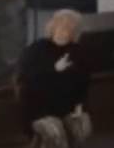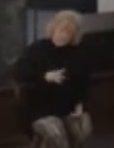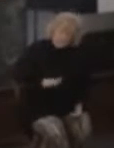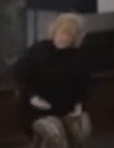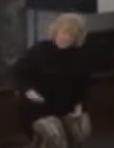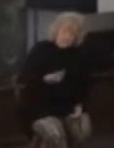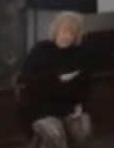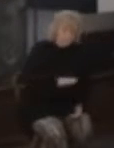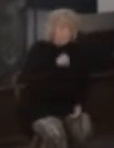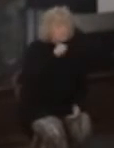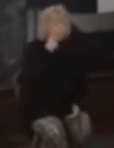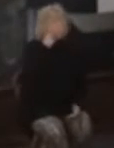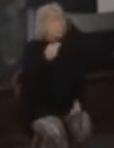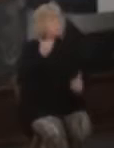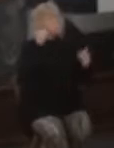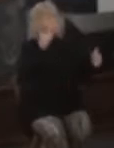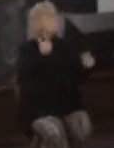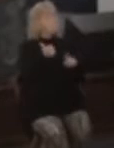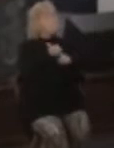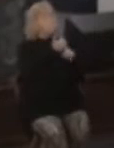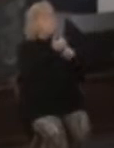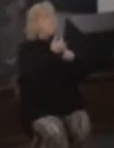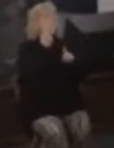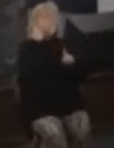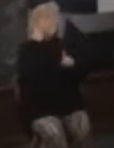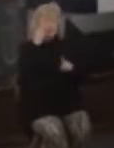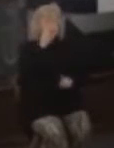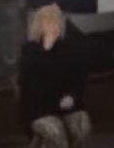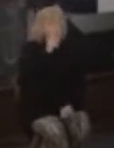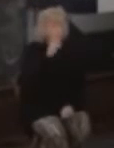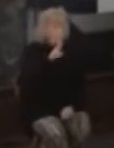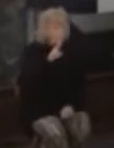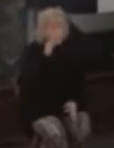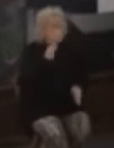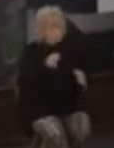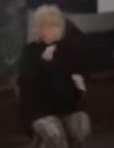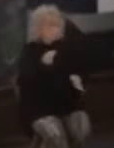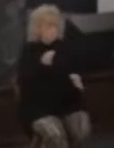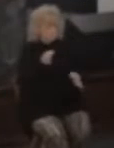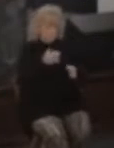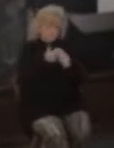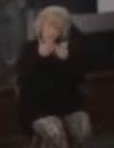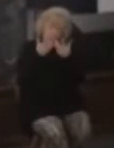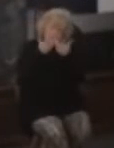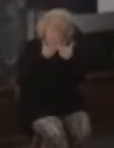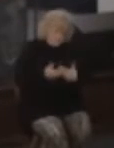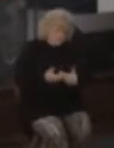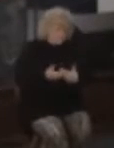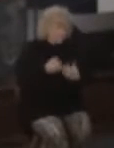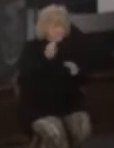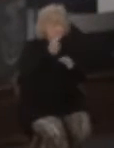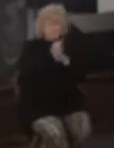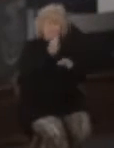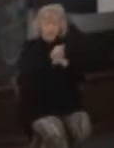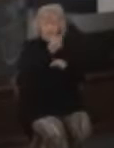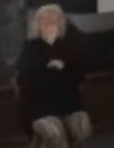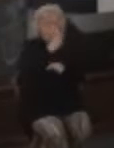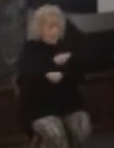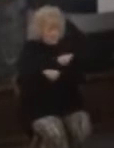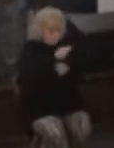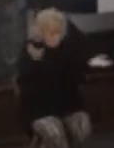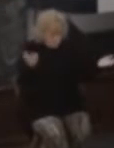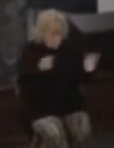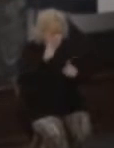ought, but rather think of yourself with sober judgment in accordance with the faith God has distributed to each of you."